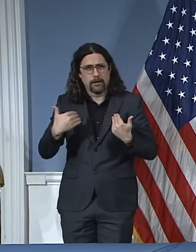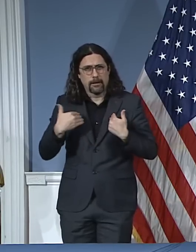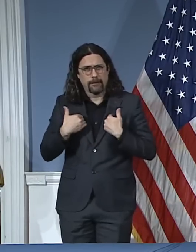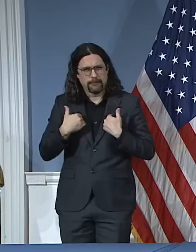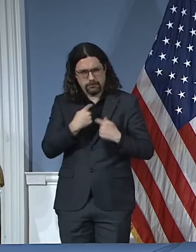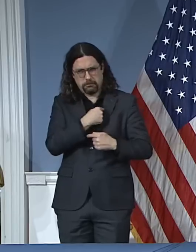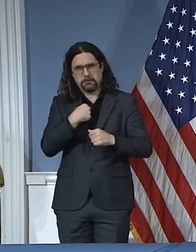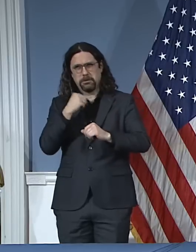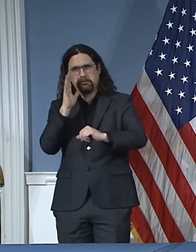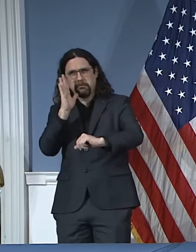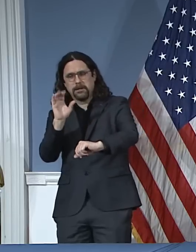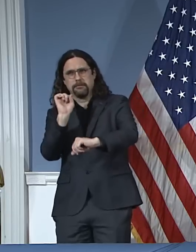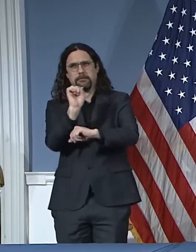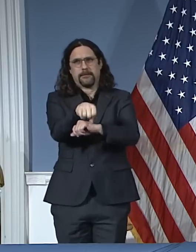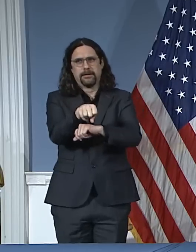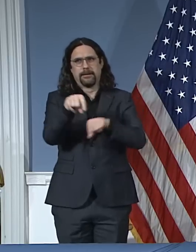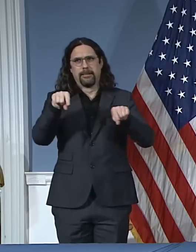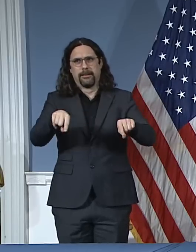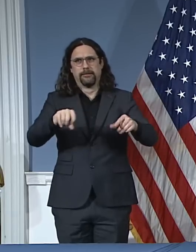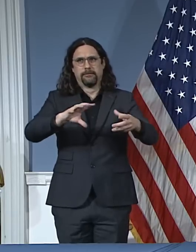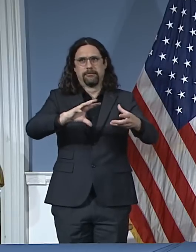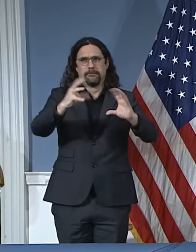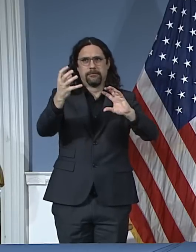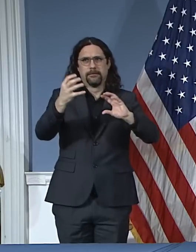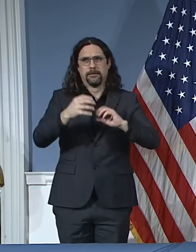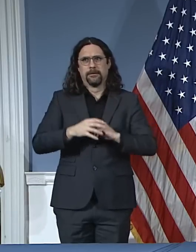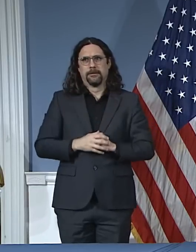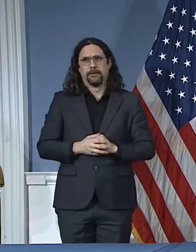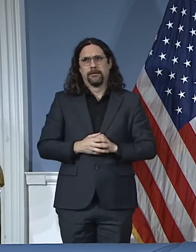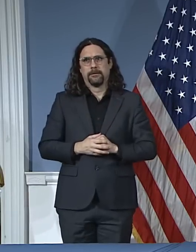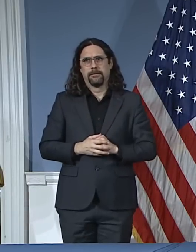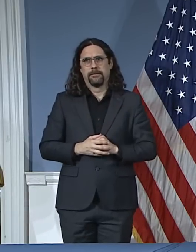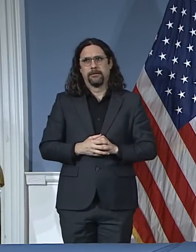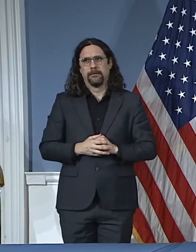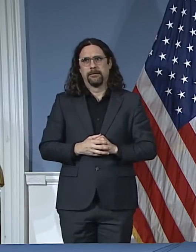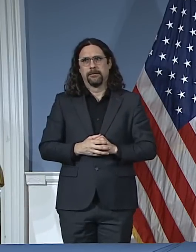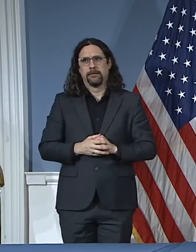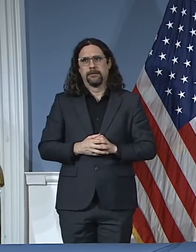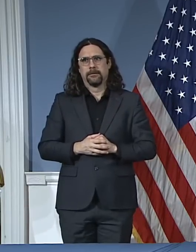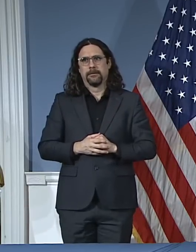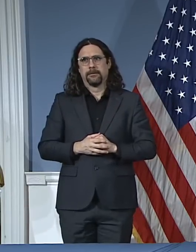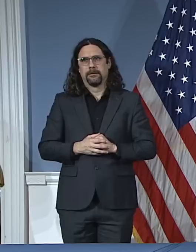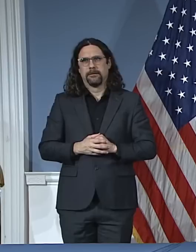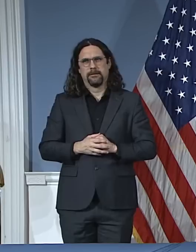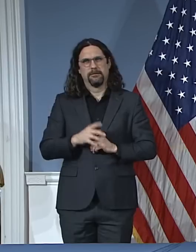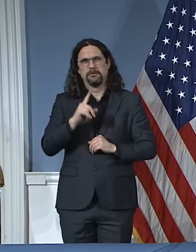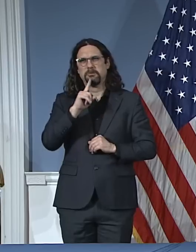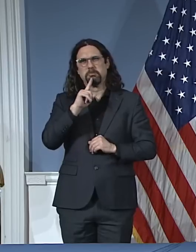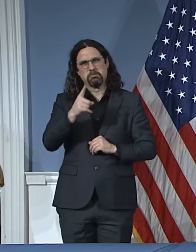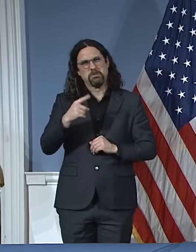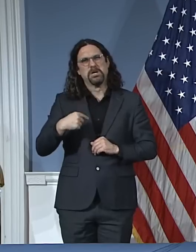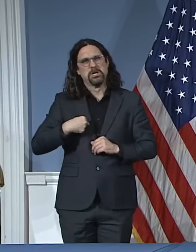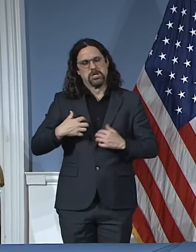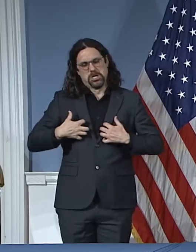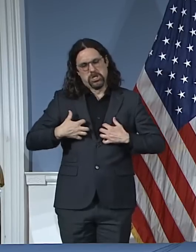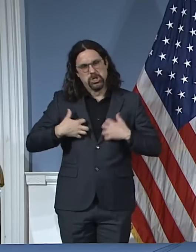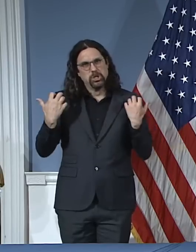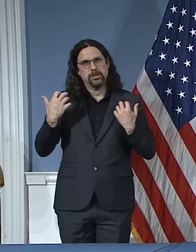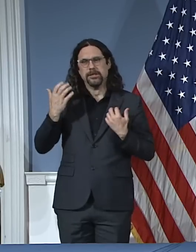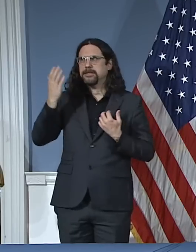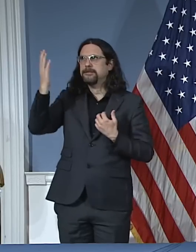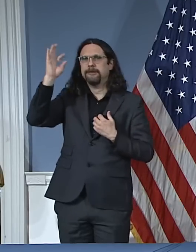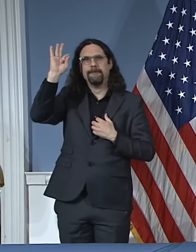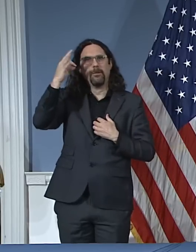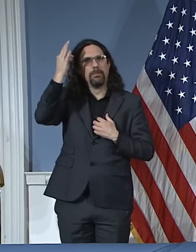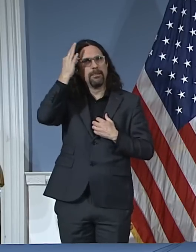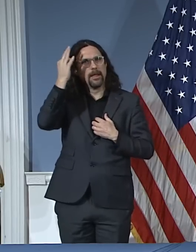I couldn't be angrier at the lack of response. I've been very plain about that. But you know what? If we're going to be